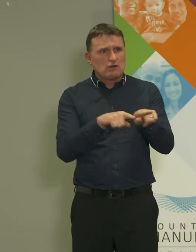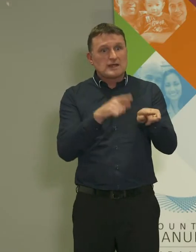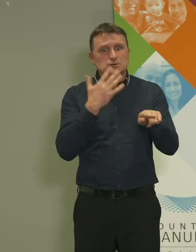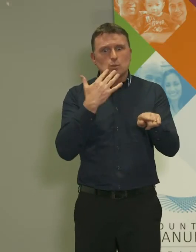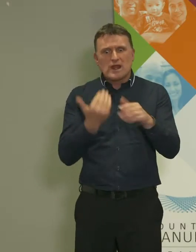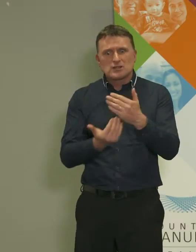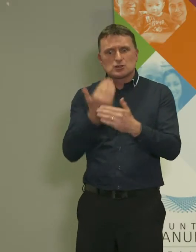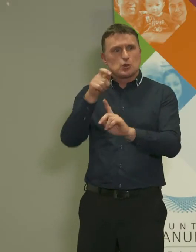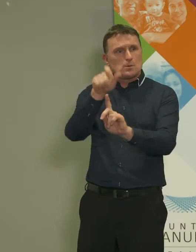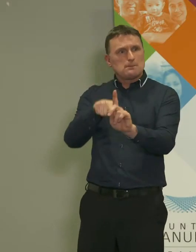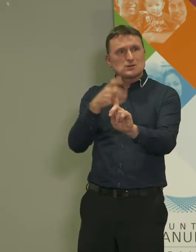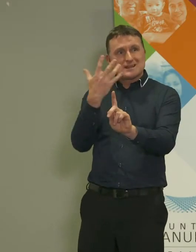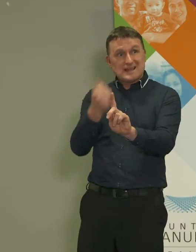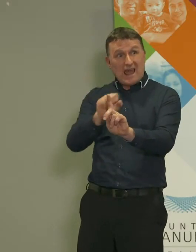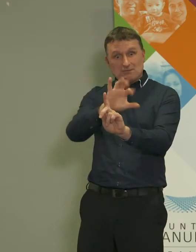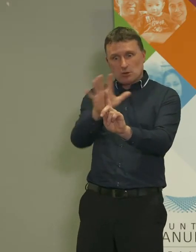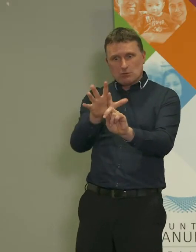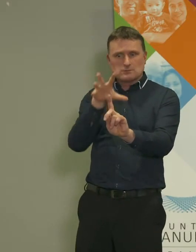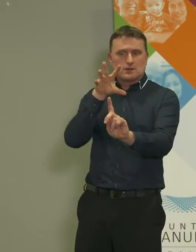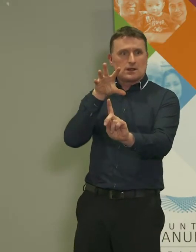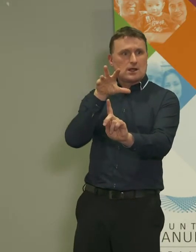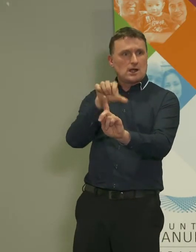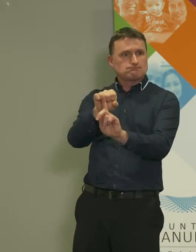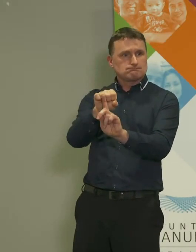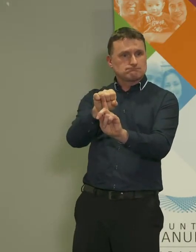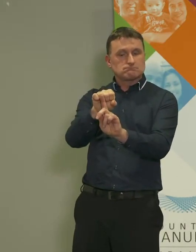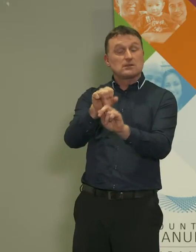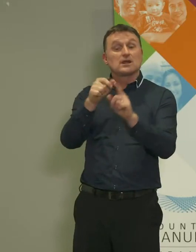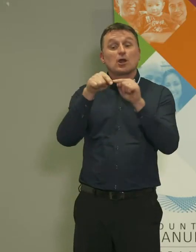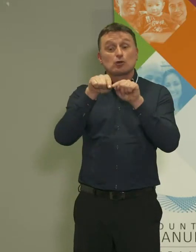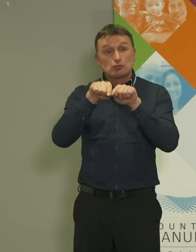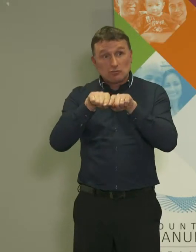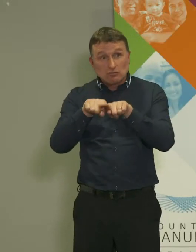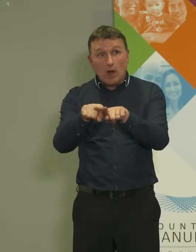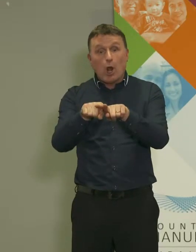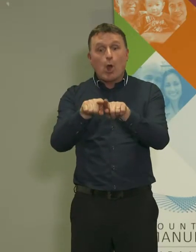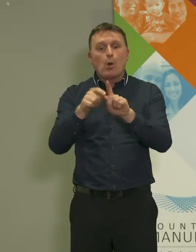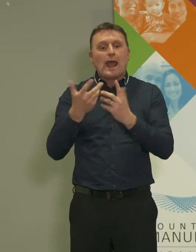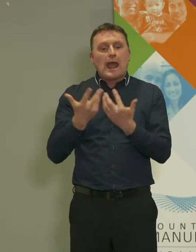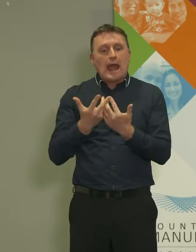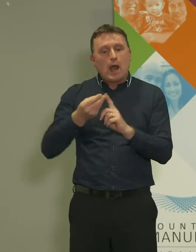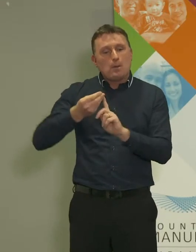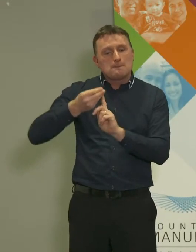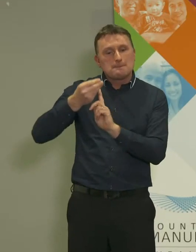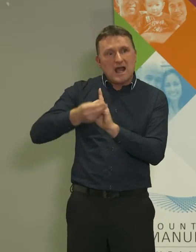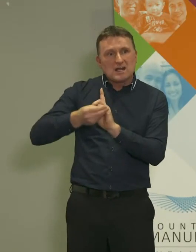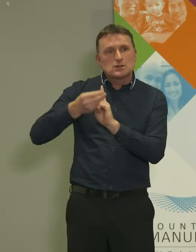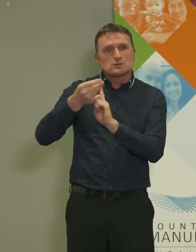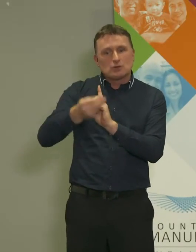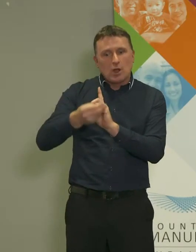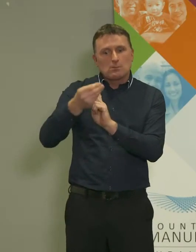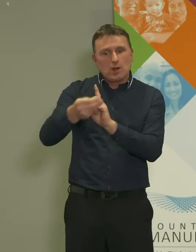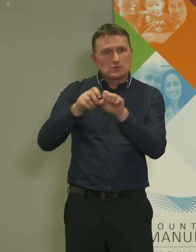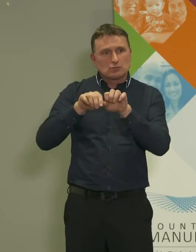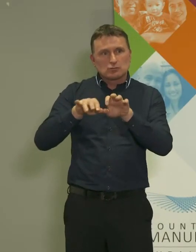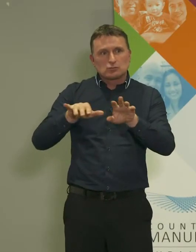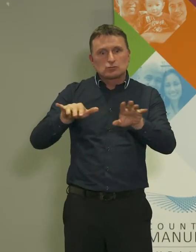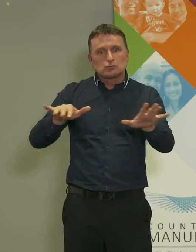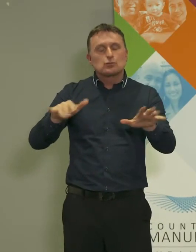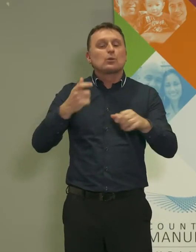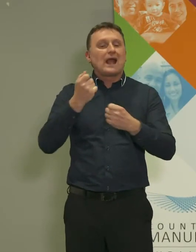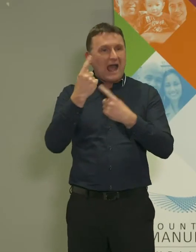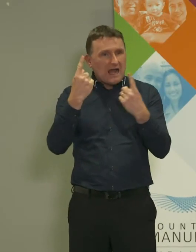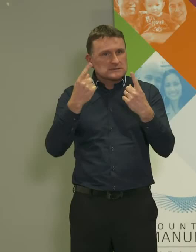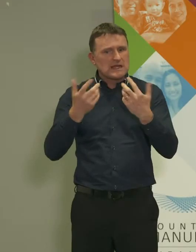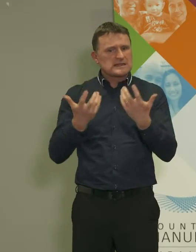emerge and understand the transmission pathway onward from those